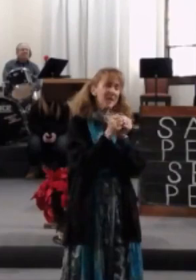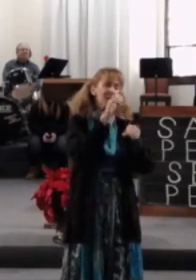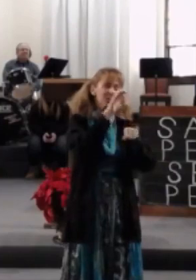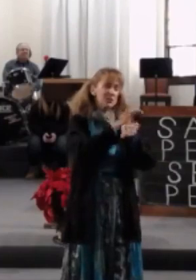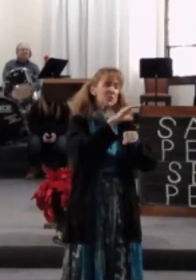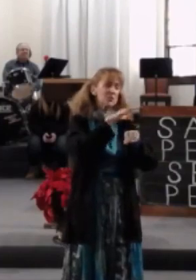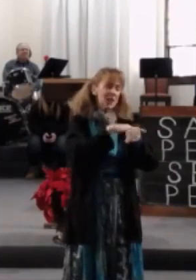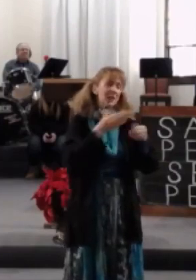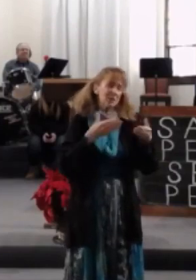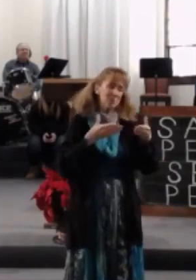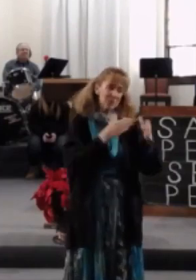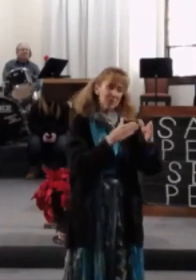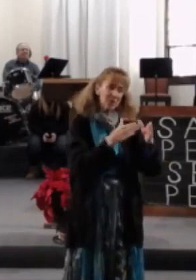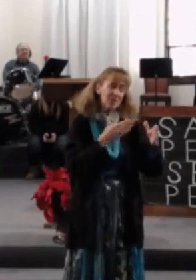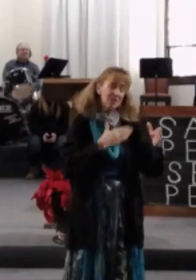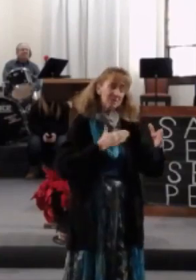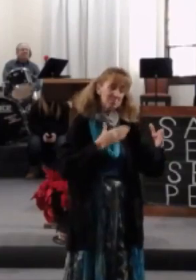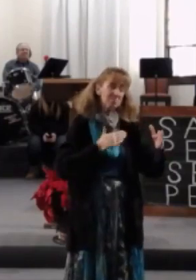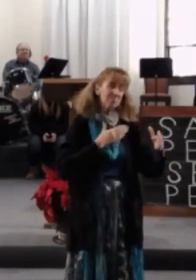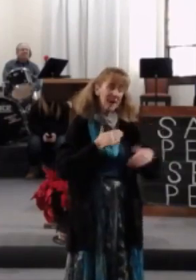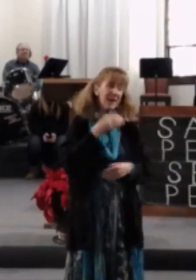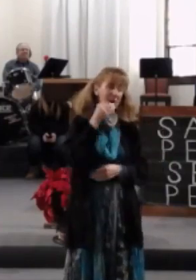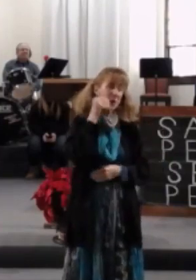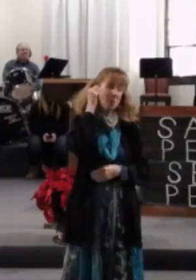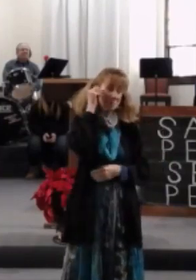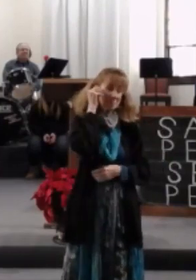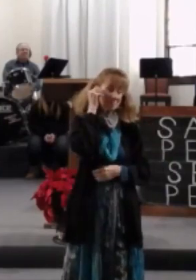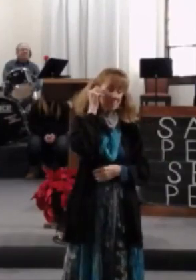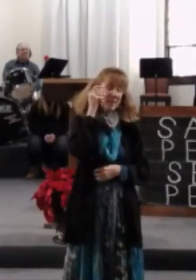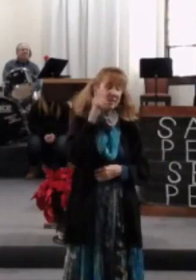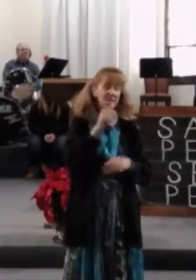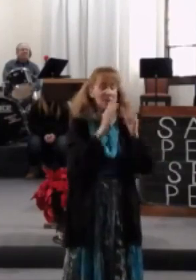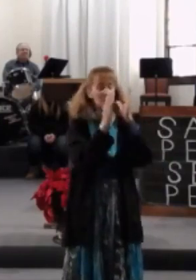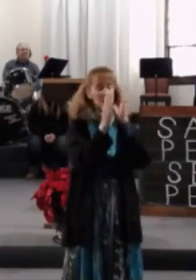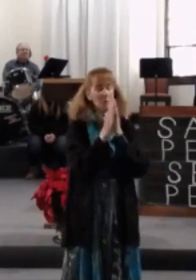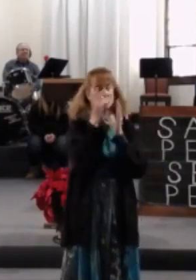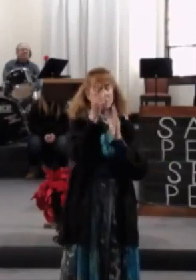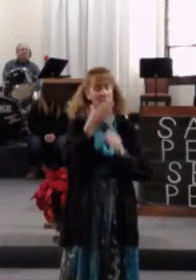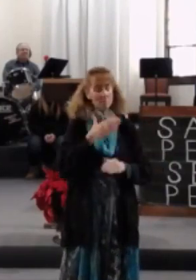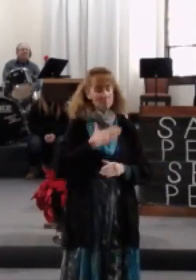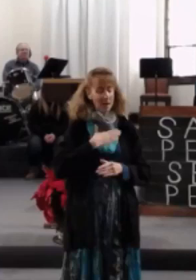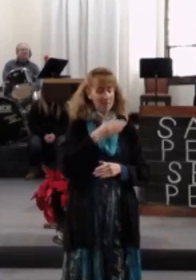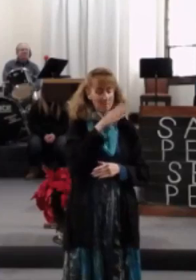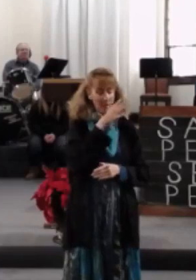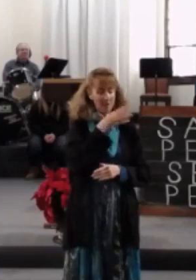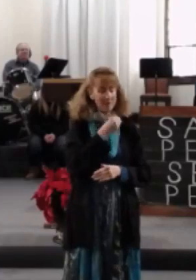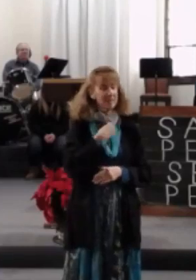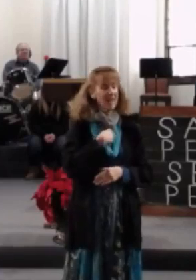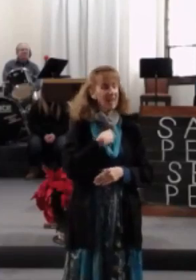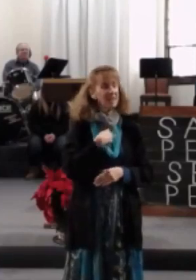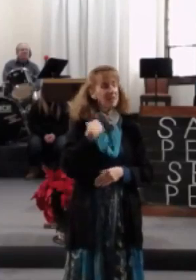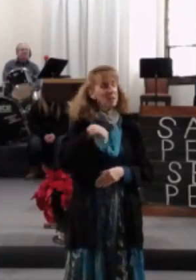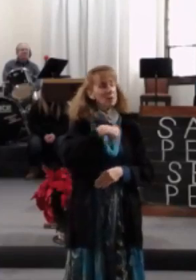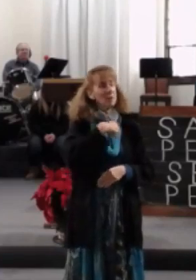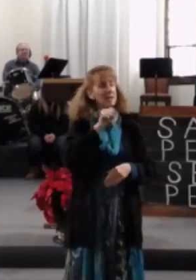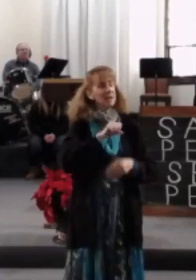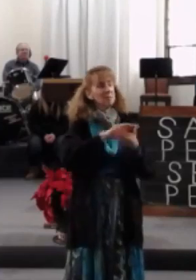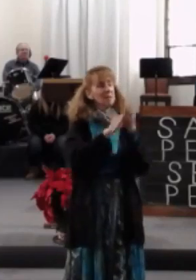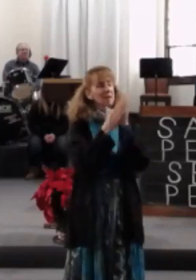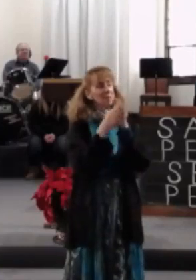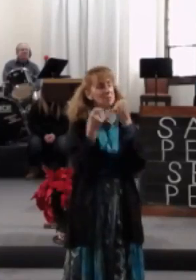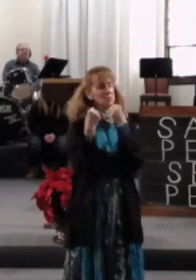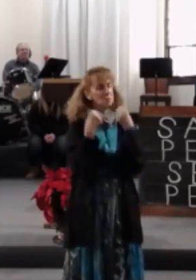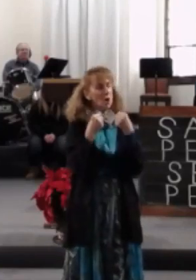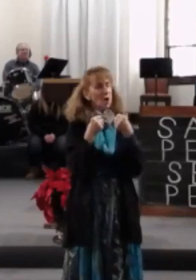them. And I need to pray for me and my mom that we can hold on strong and